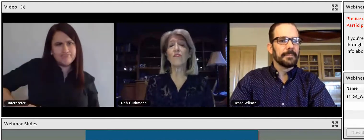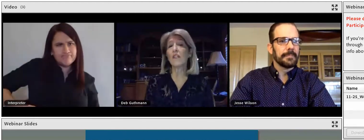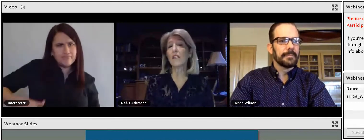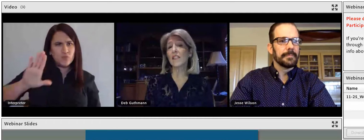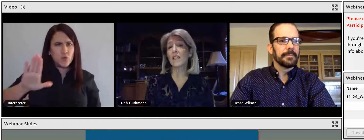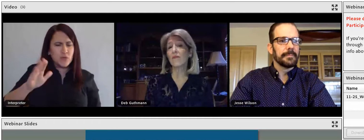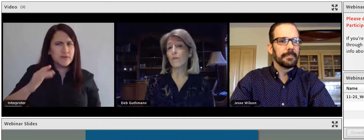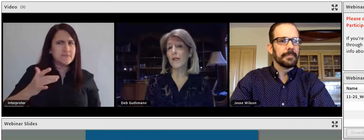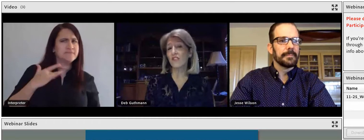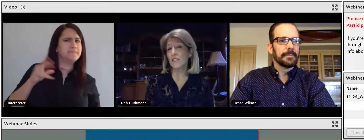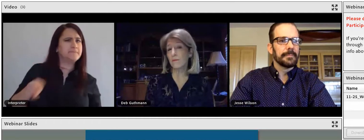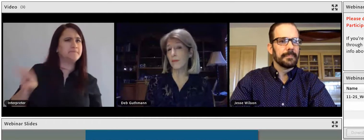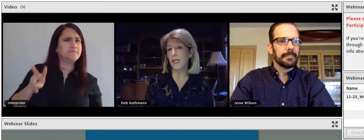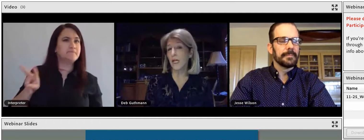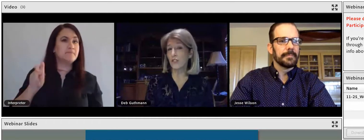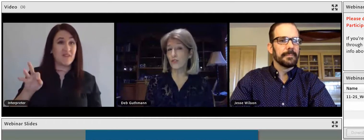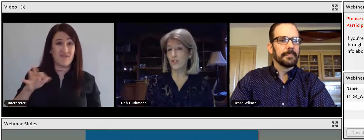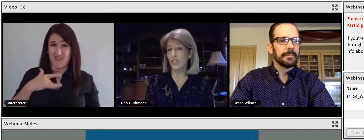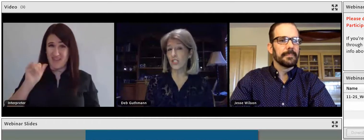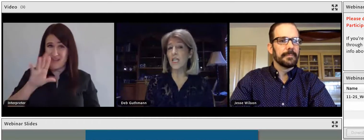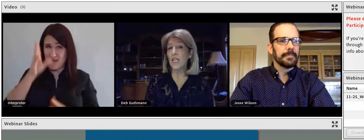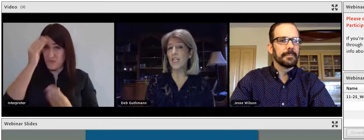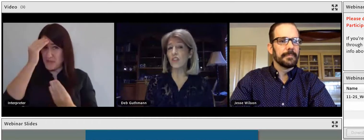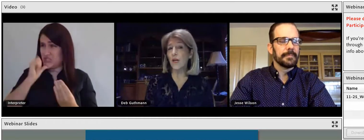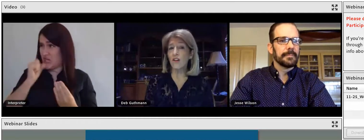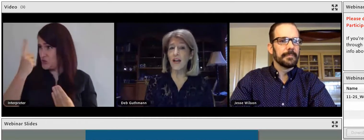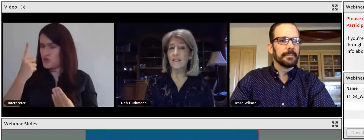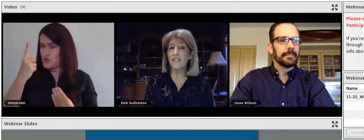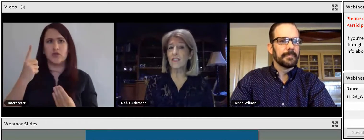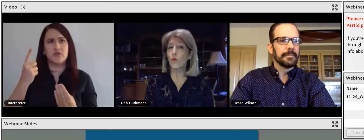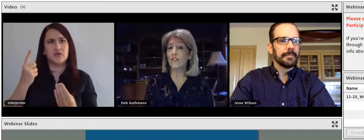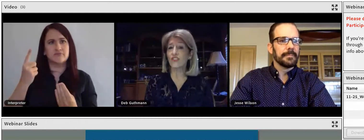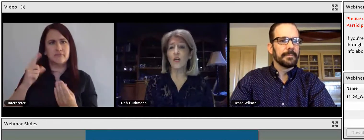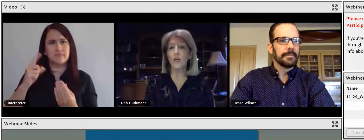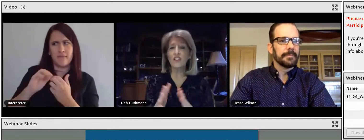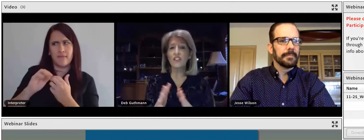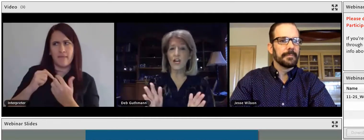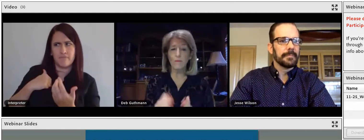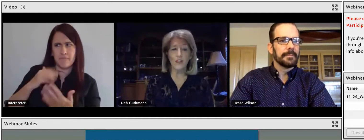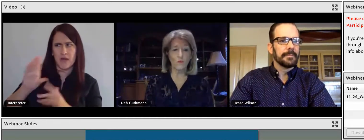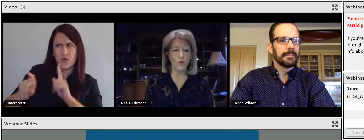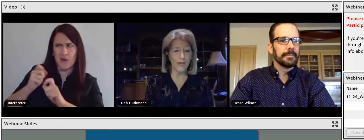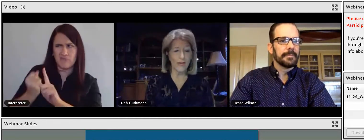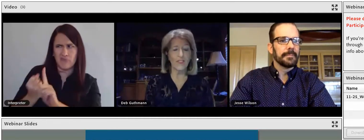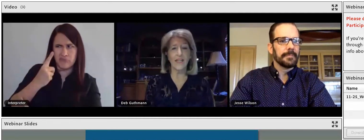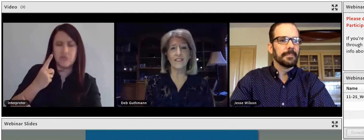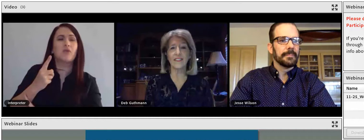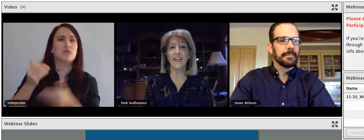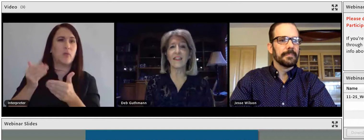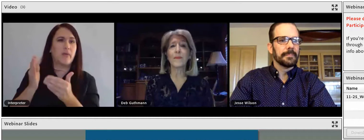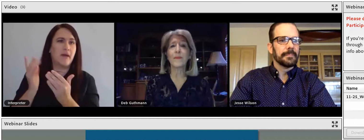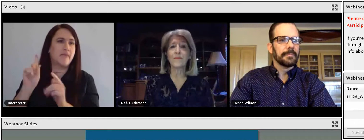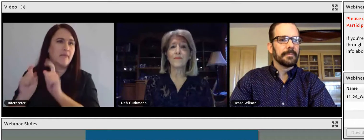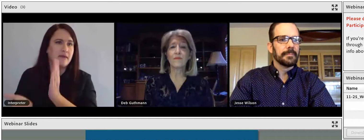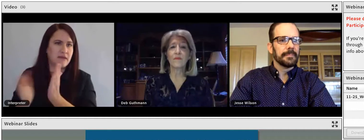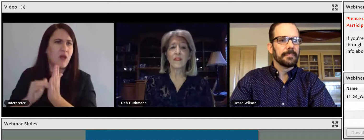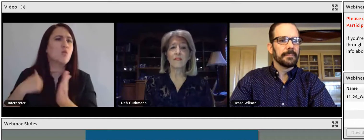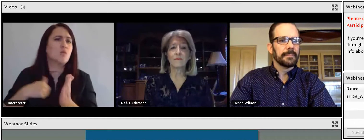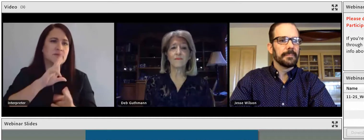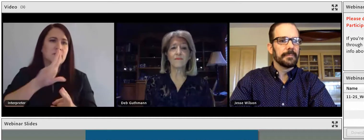instinct if you feel like the information isn't being understood in the way you're asking the question. And we're going to talk much more about that today.